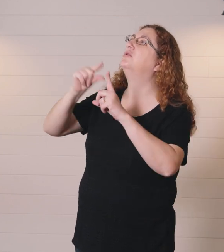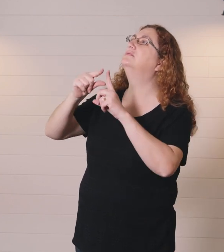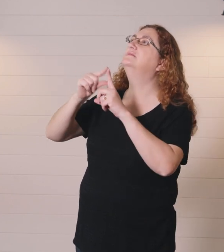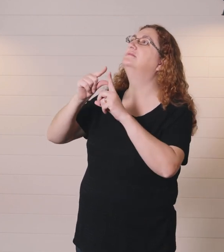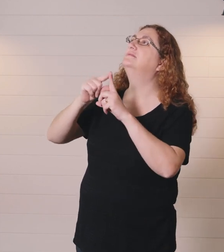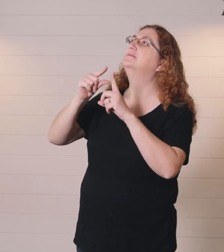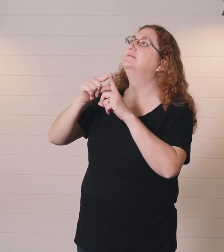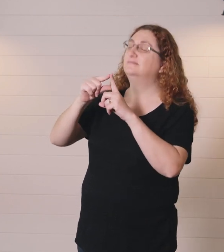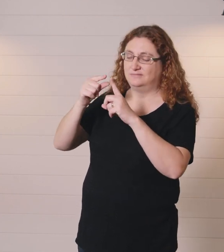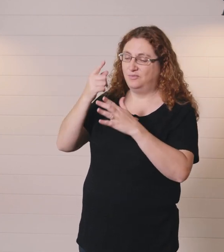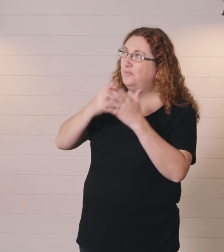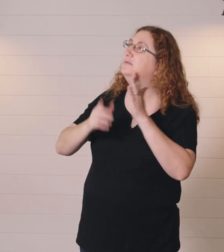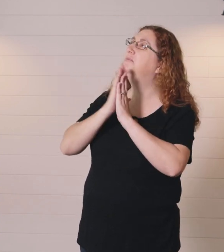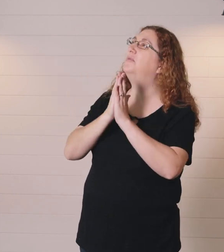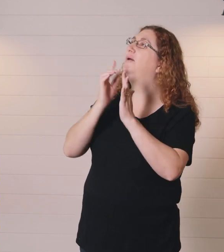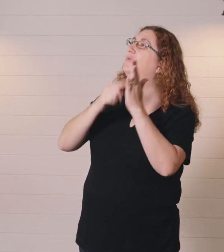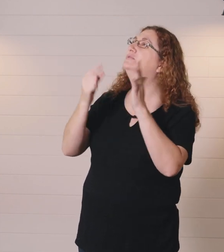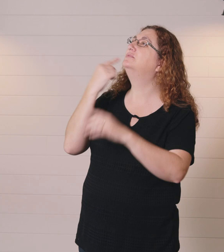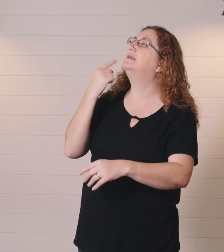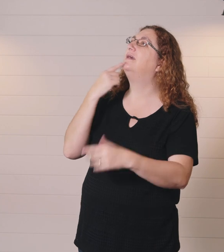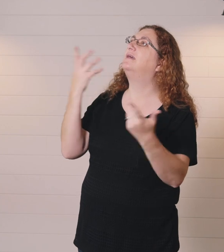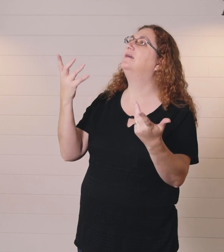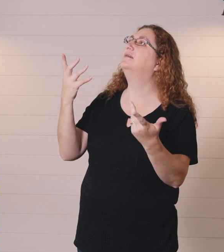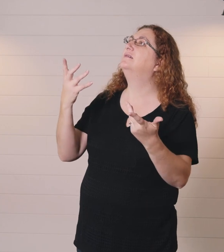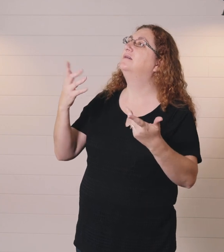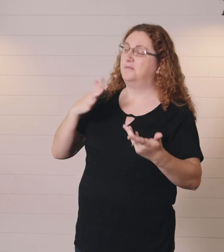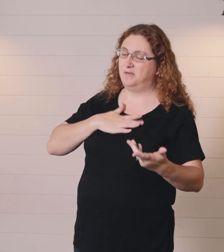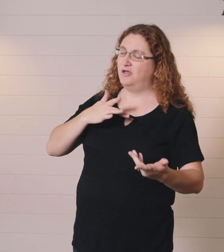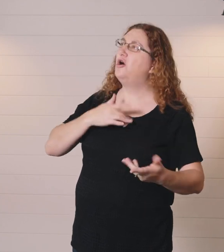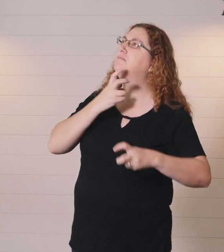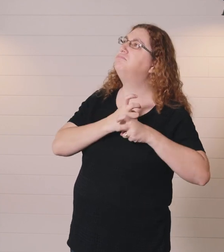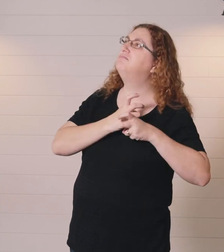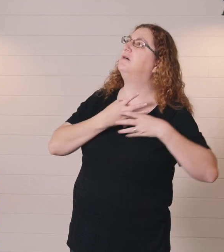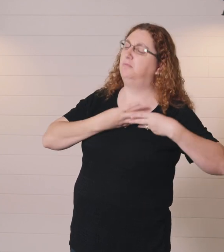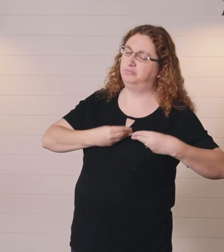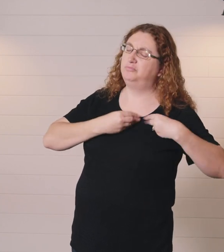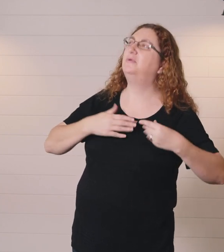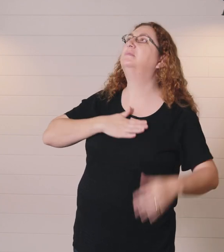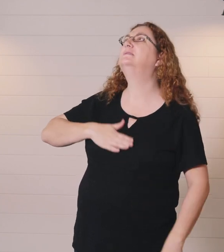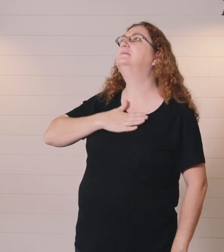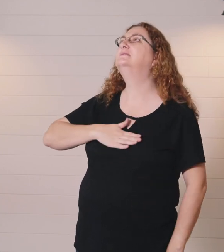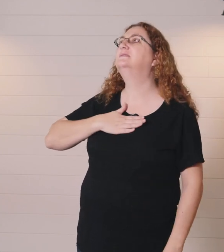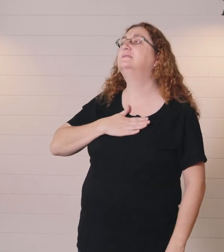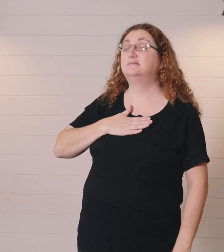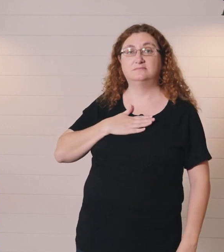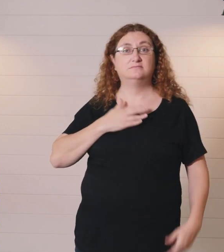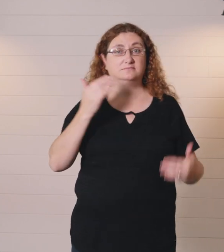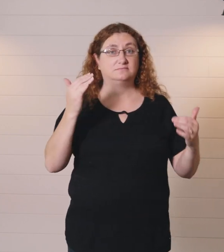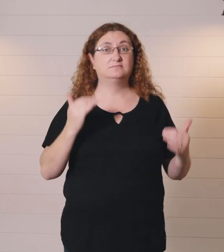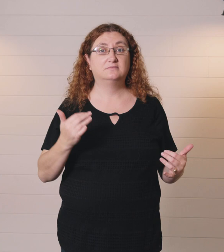prayer, a willing heart, a compassionate heart. So Esther's passion for her